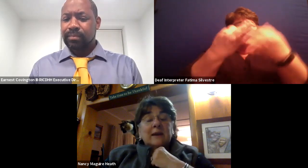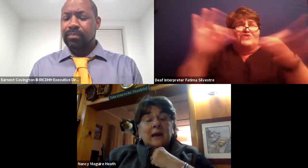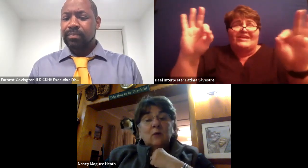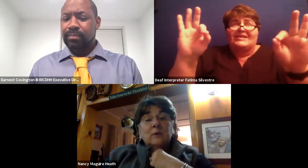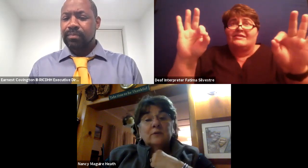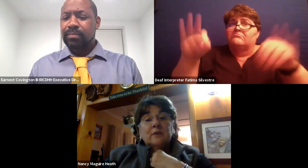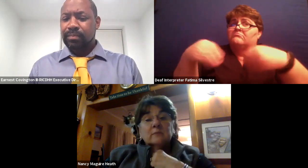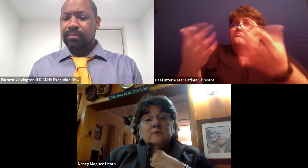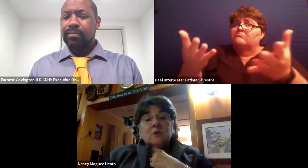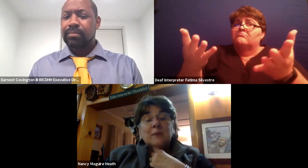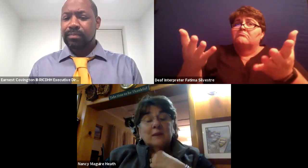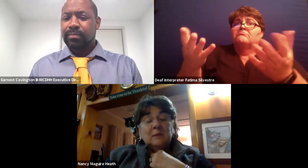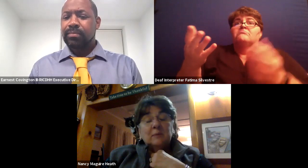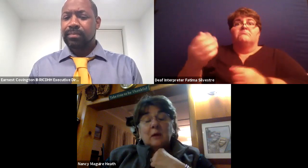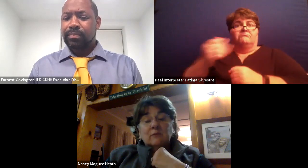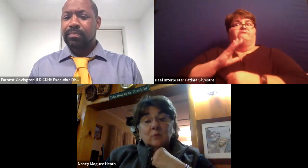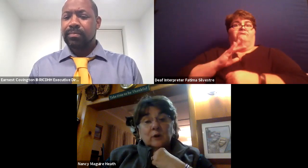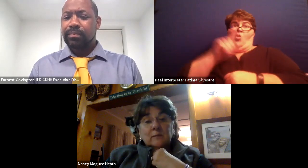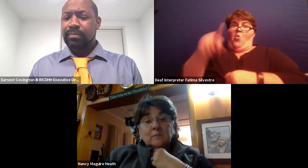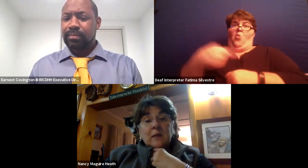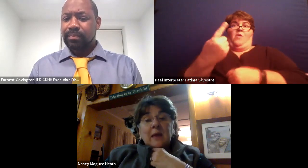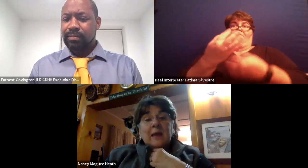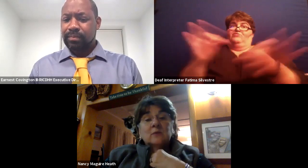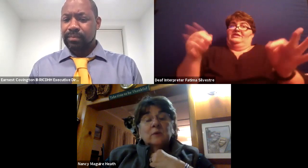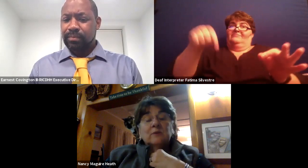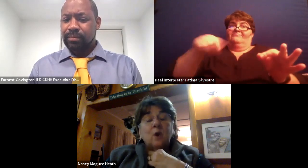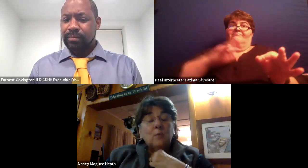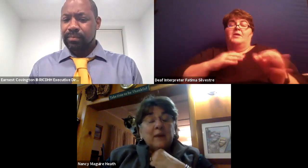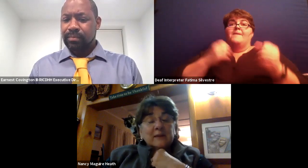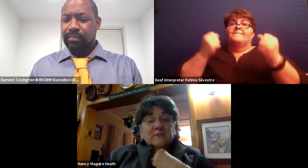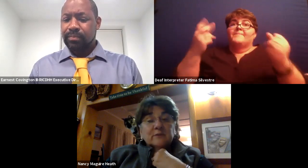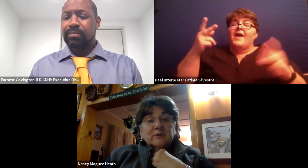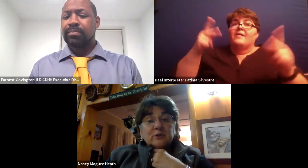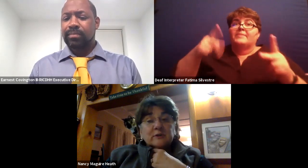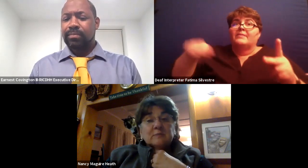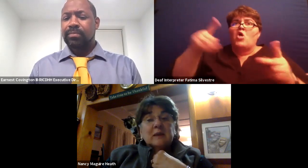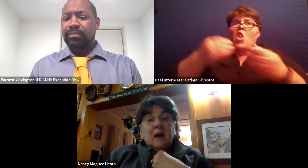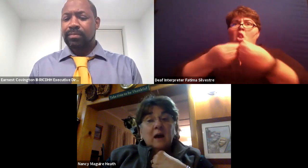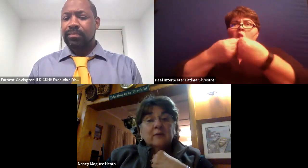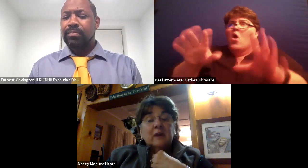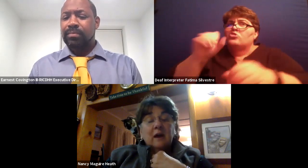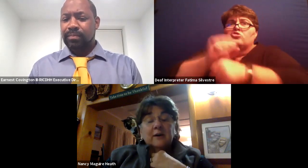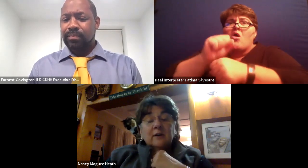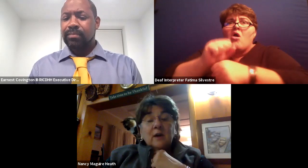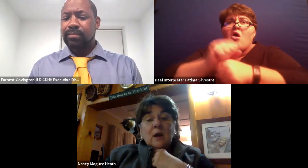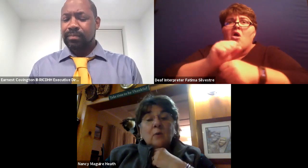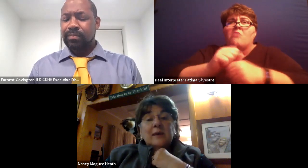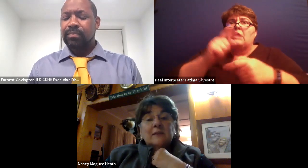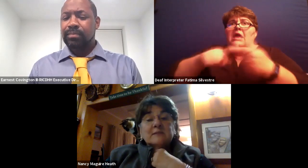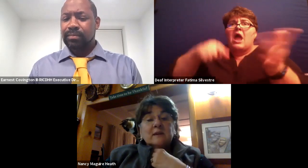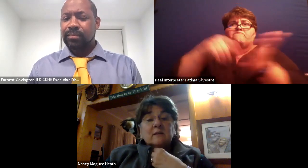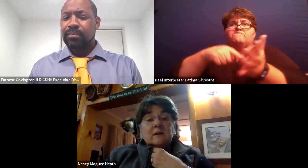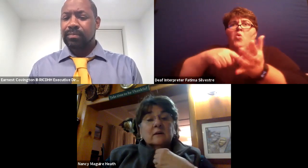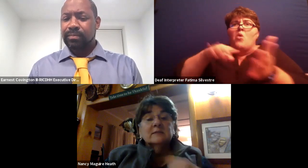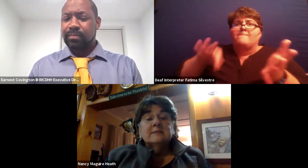And right now, with so many people out of work and with co-pays for insurance being higher and higher, we